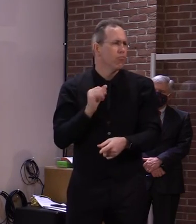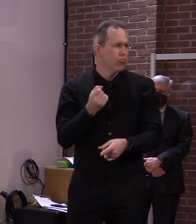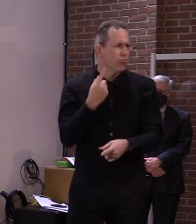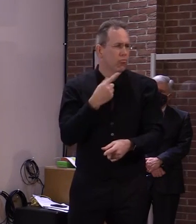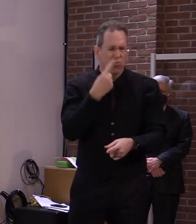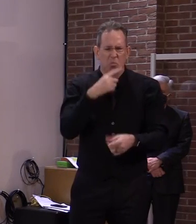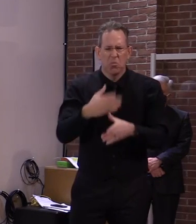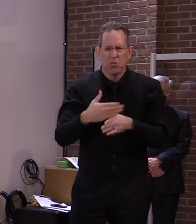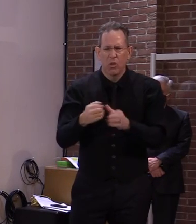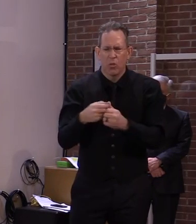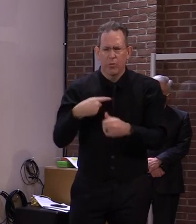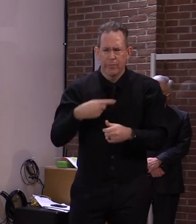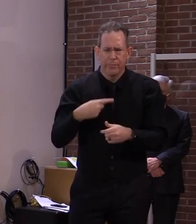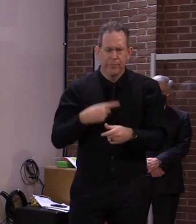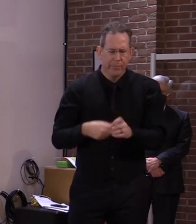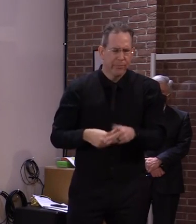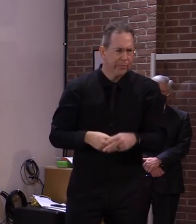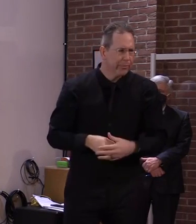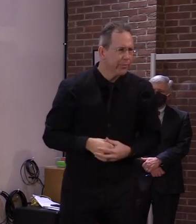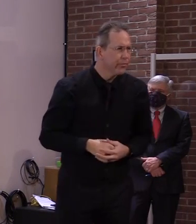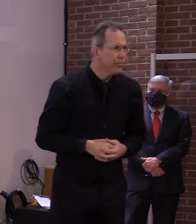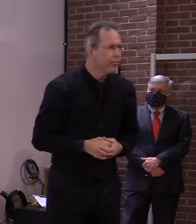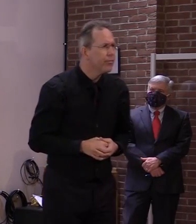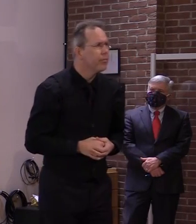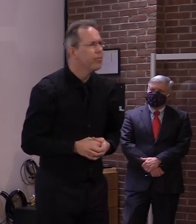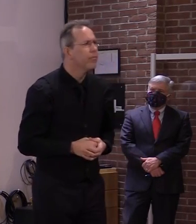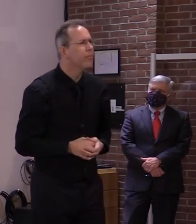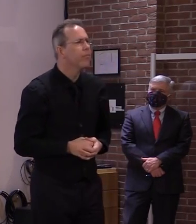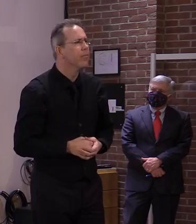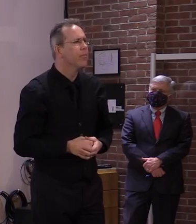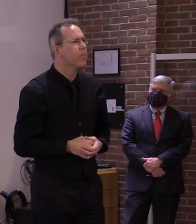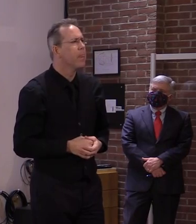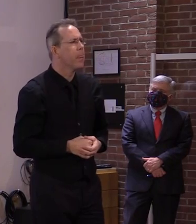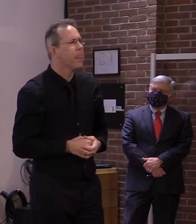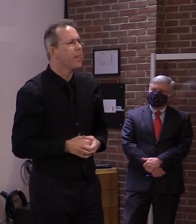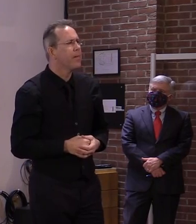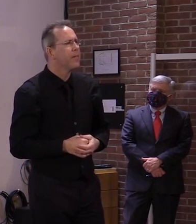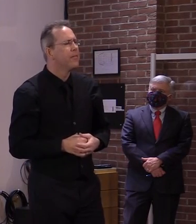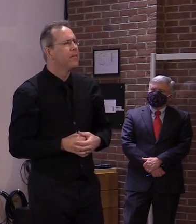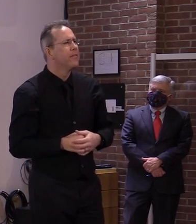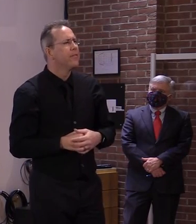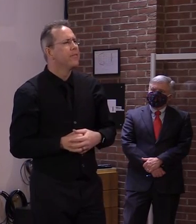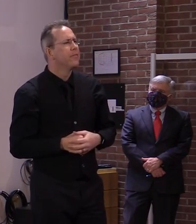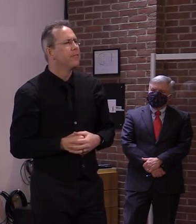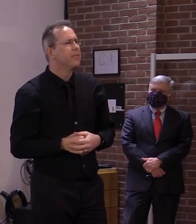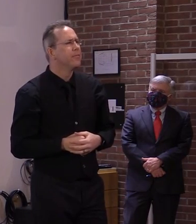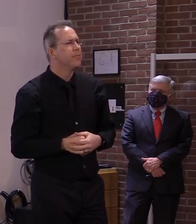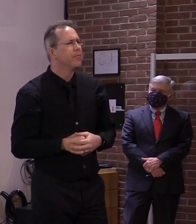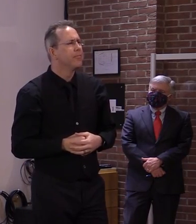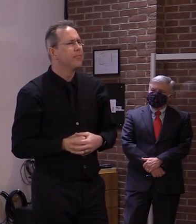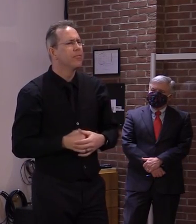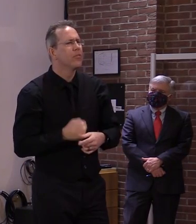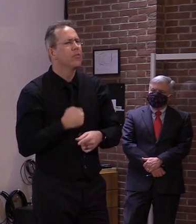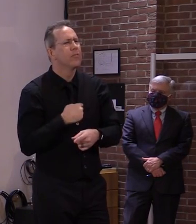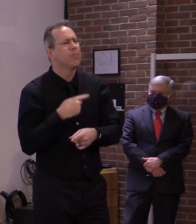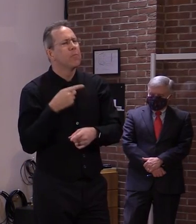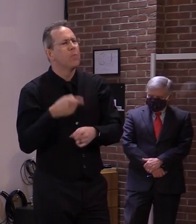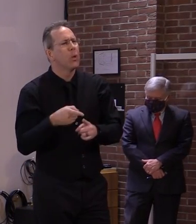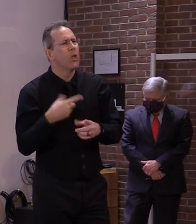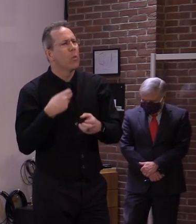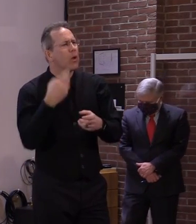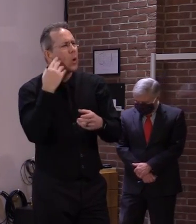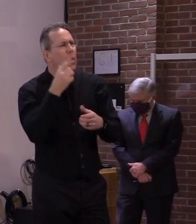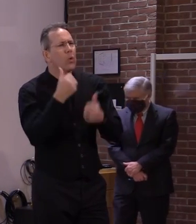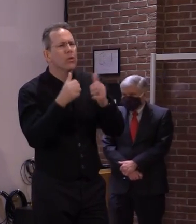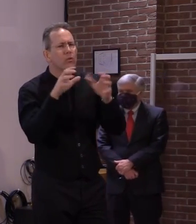I mean, this. Okay, if you would, thank yeah, you. Yeah, I mean, again, I have a great deal of sympathy, especially for law enforcement, our correctional